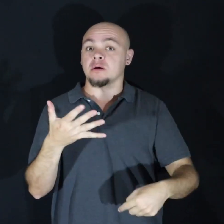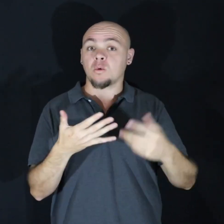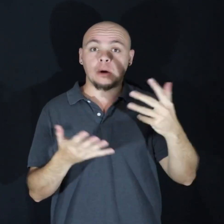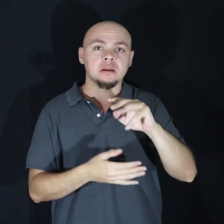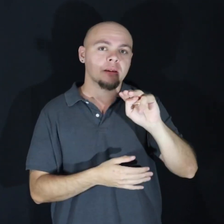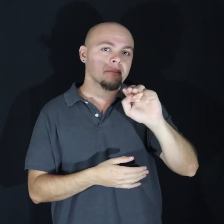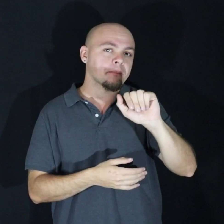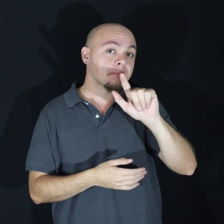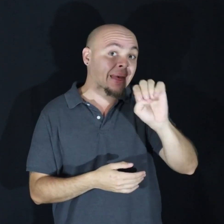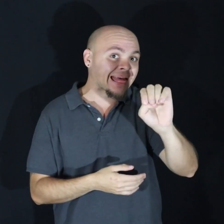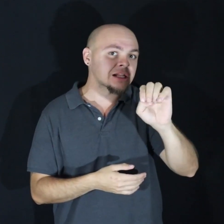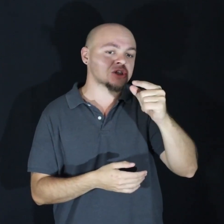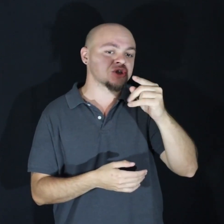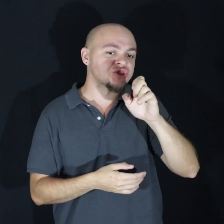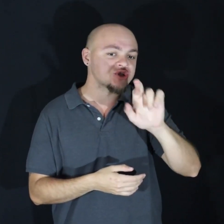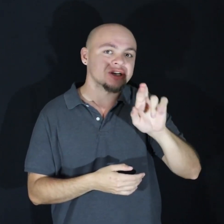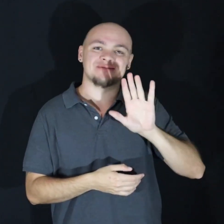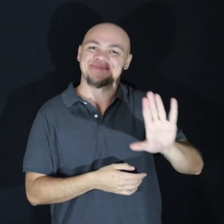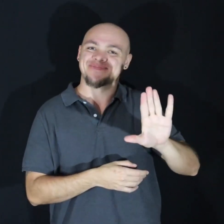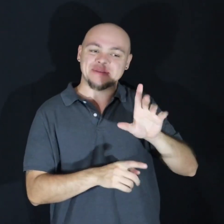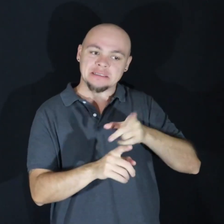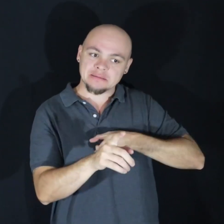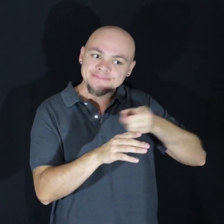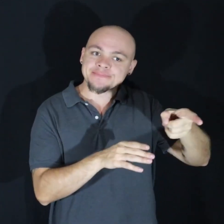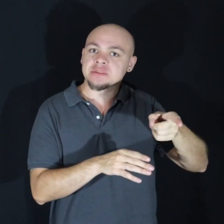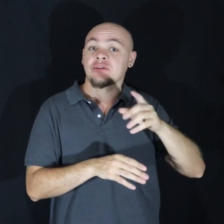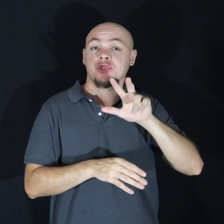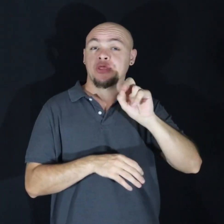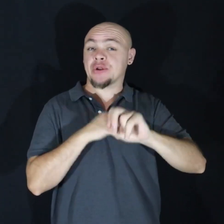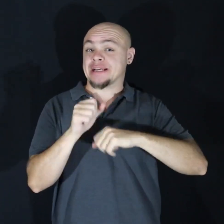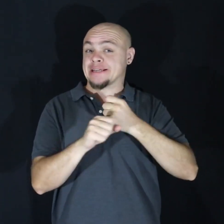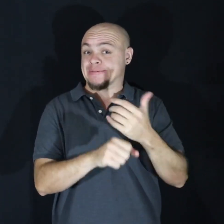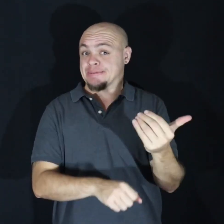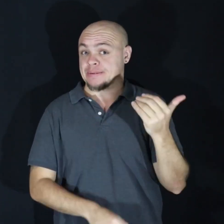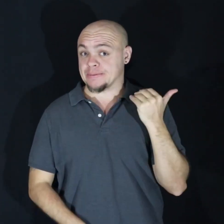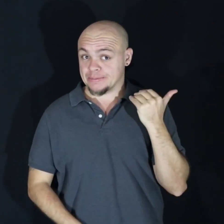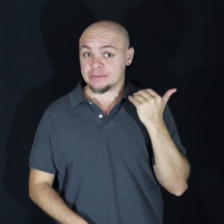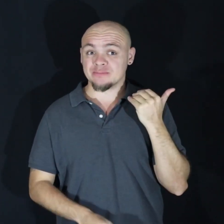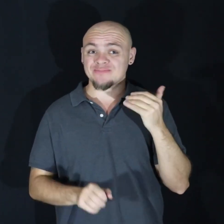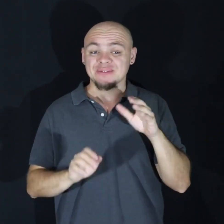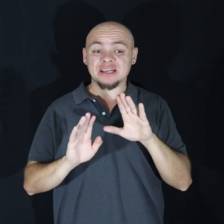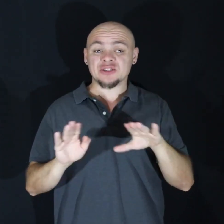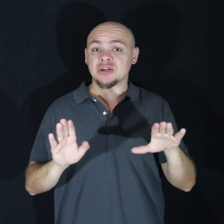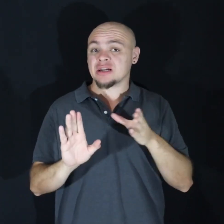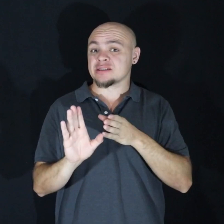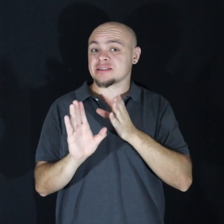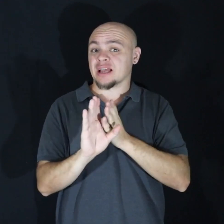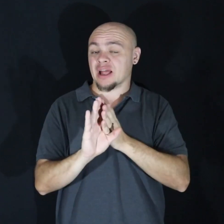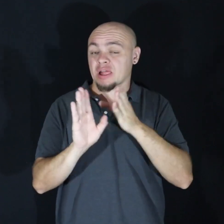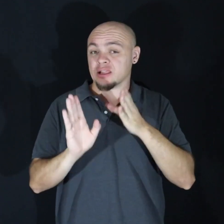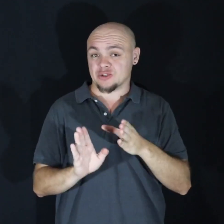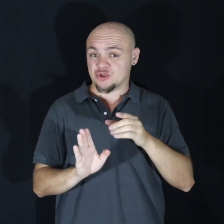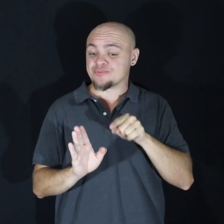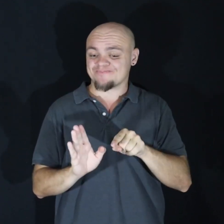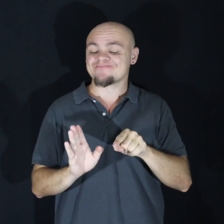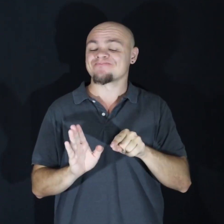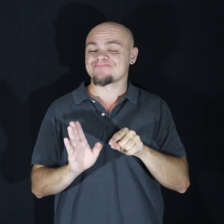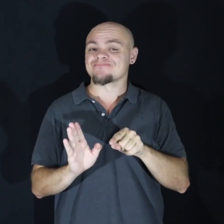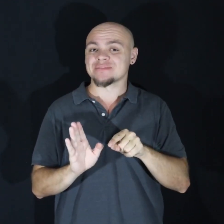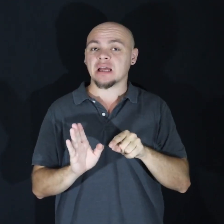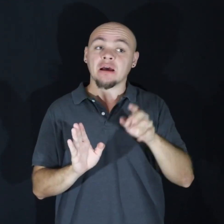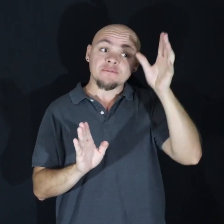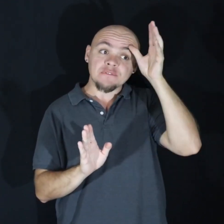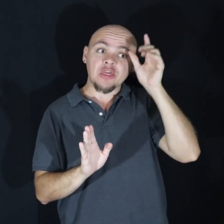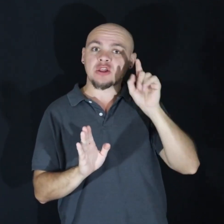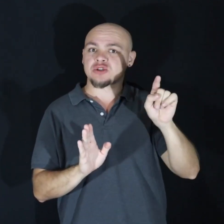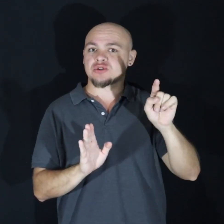gender specific. Nearly 30 years ago, leading child psychologist Michael Lamb reminded us, fathers